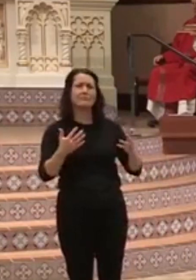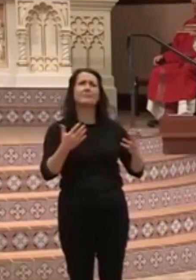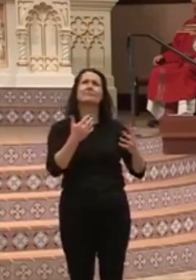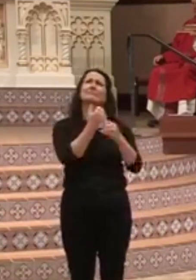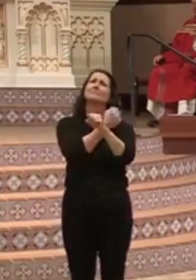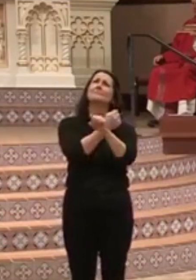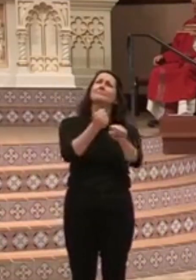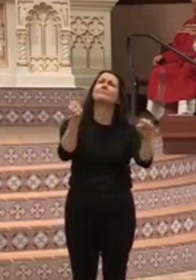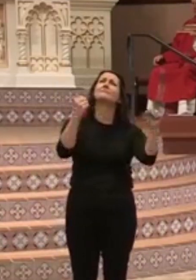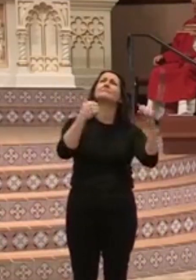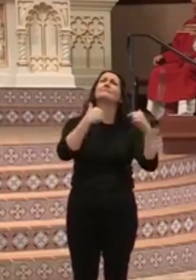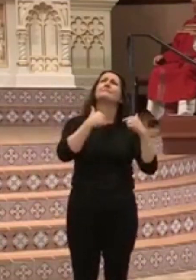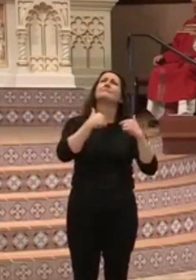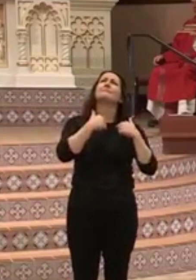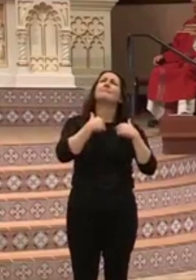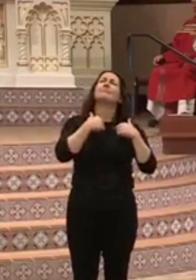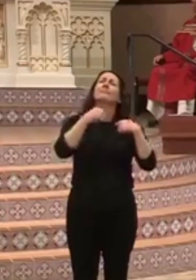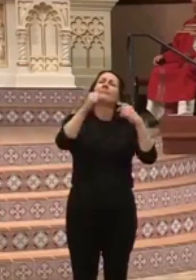persecutors.